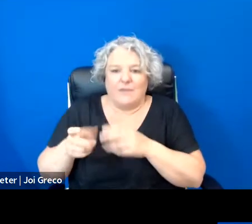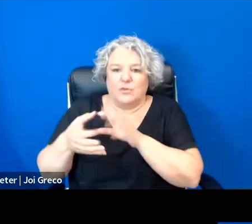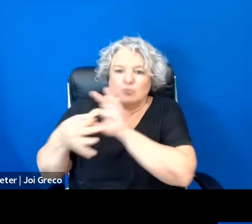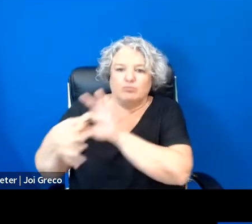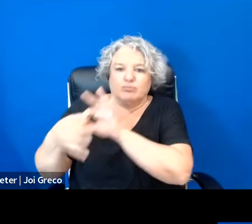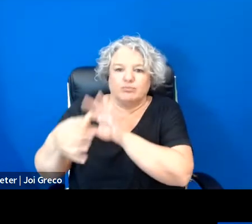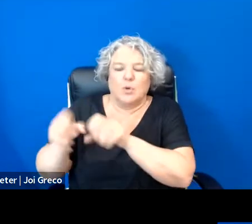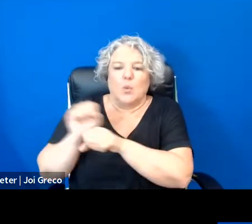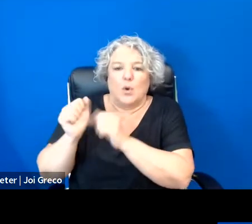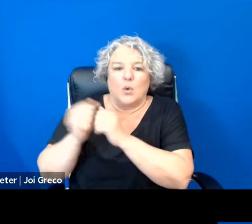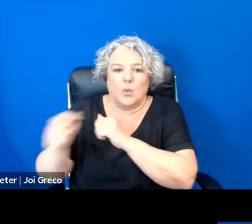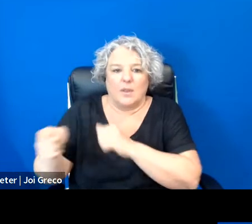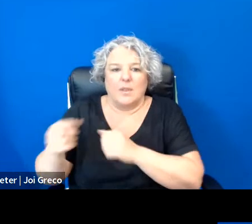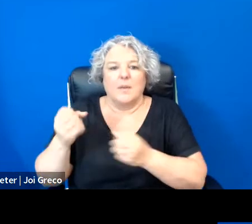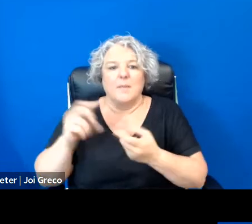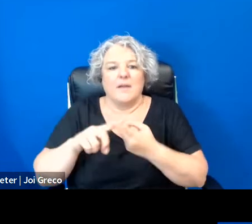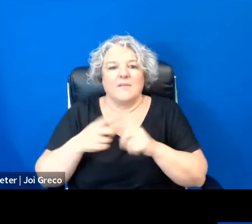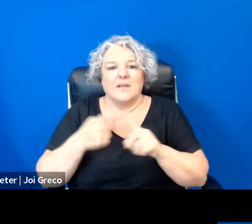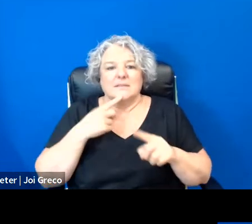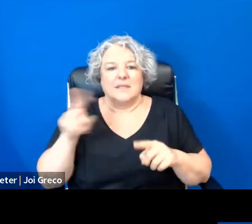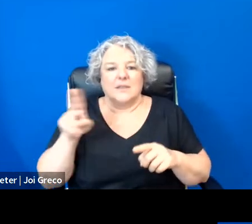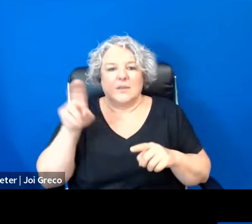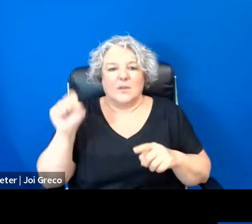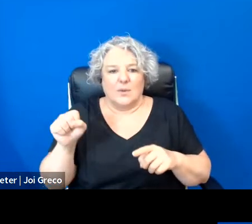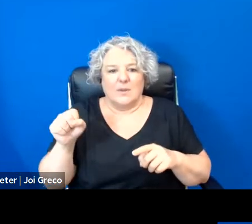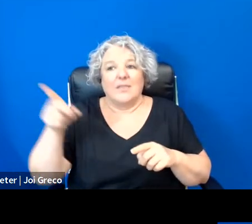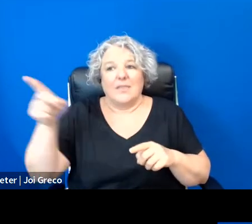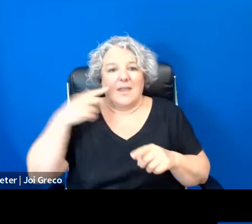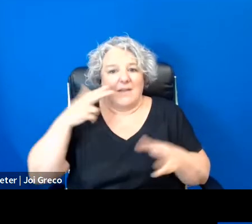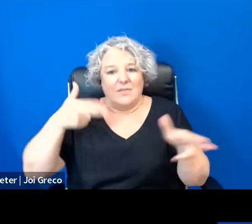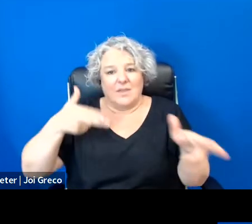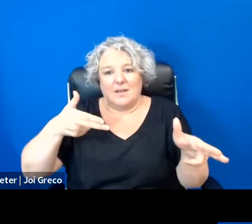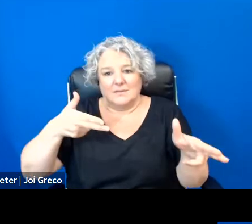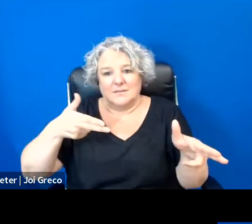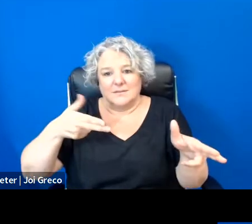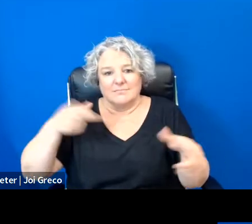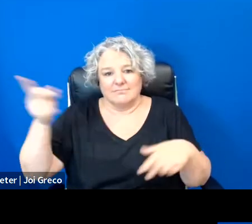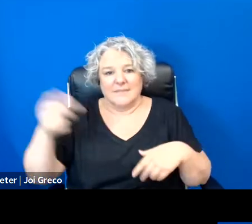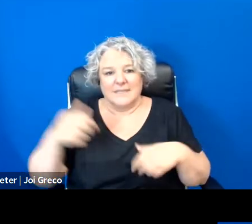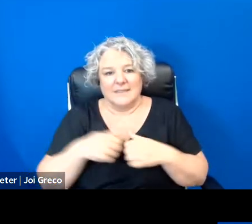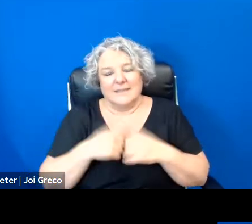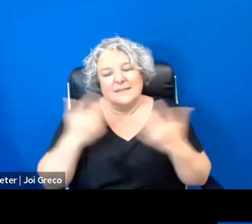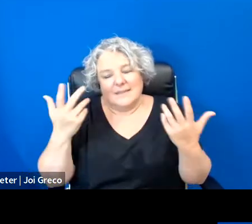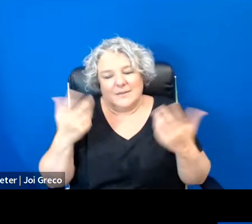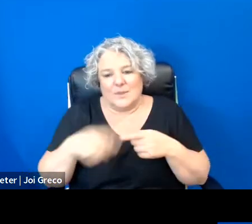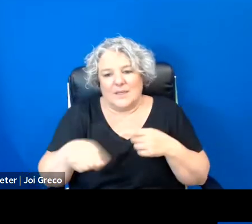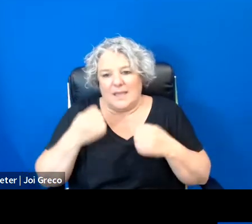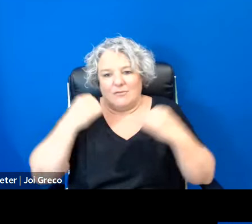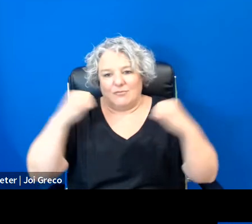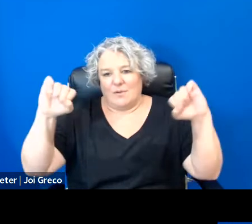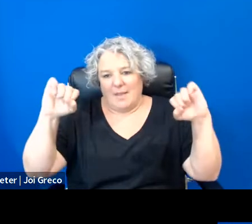As my friends say in the United States, they've got the guns. We can't, stage a resistance, a rebellion.